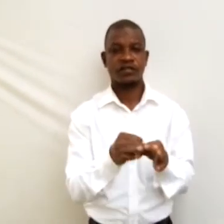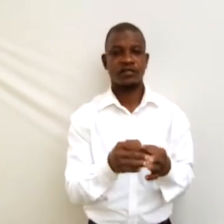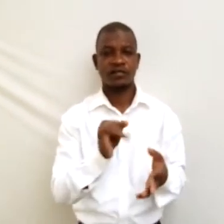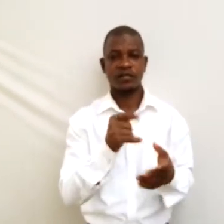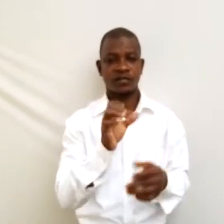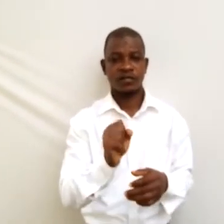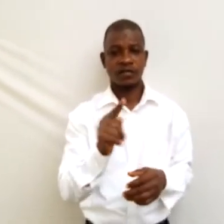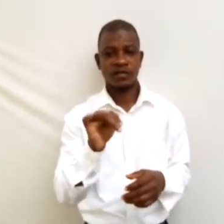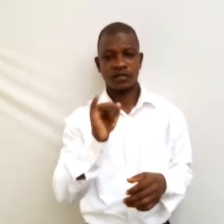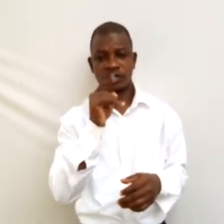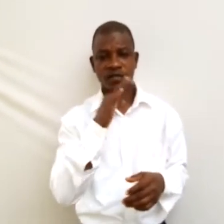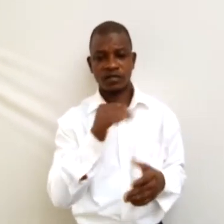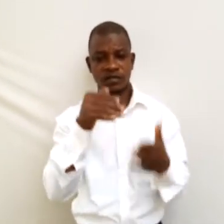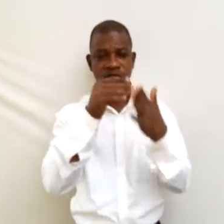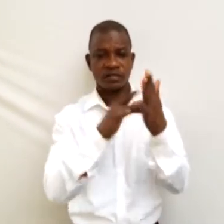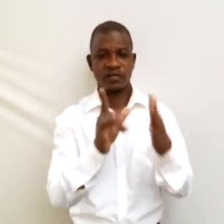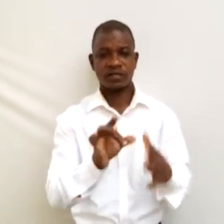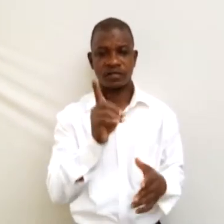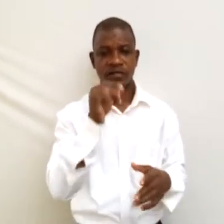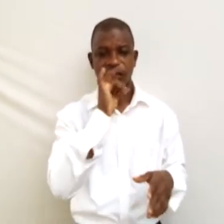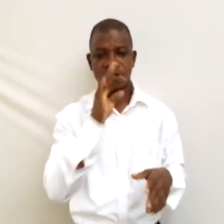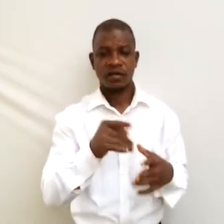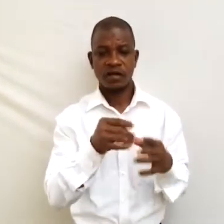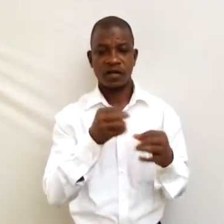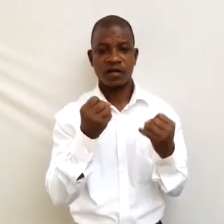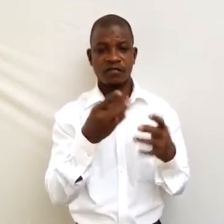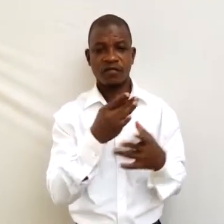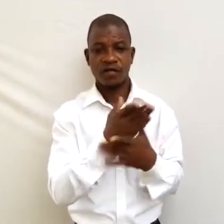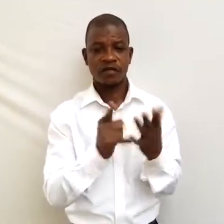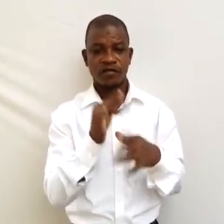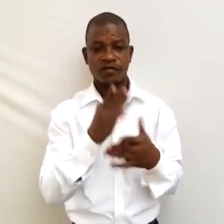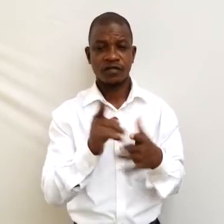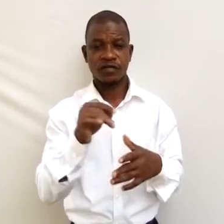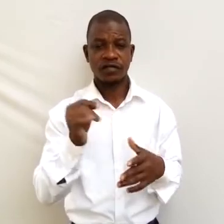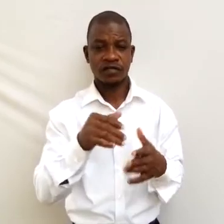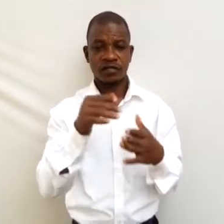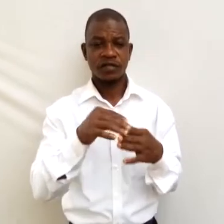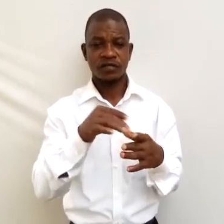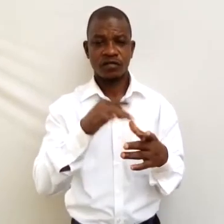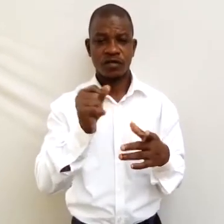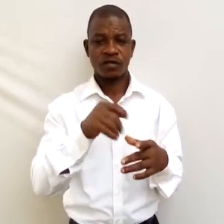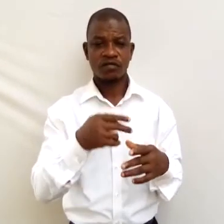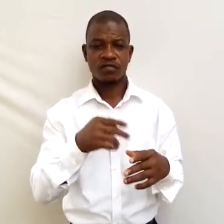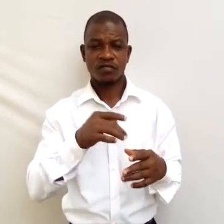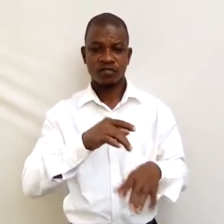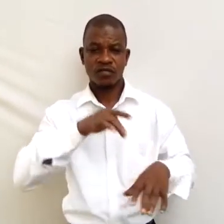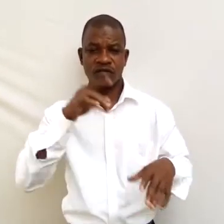STIs listed here are among the most common or harmful to women.